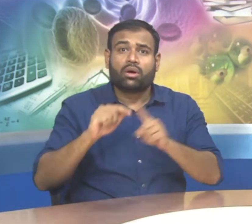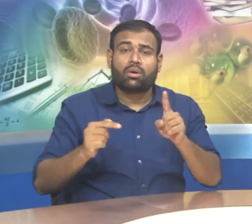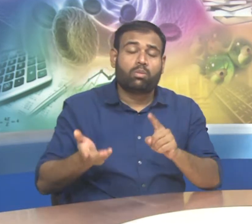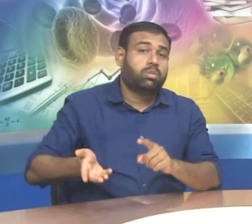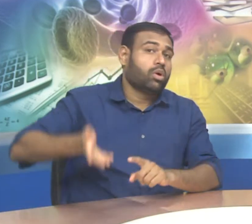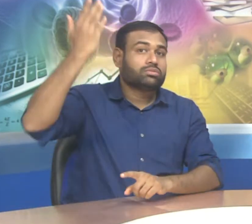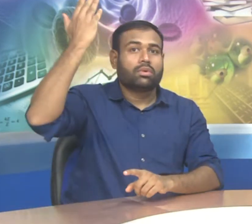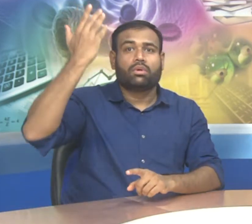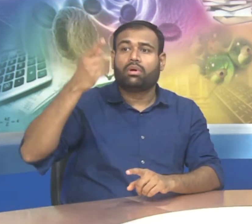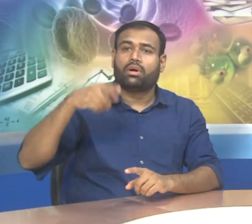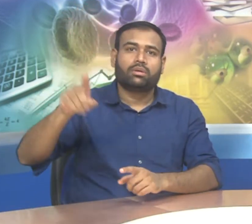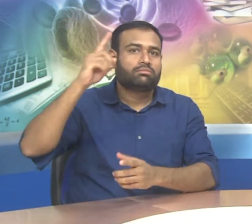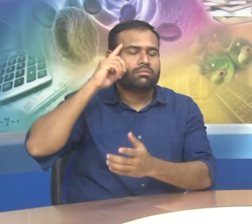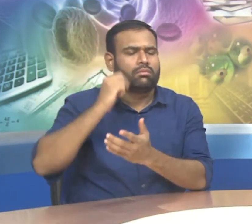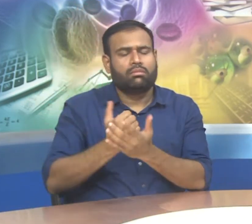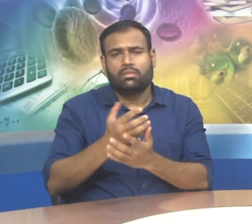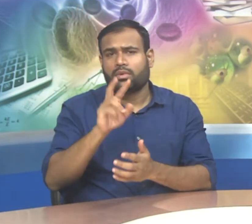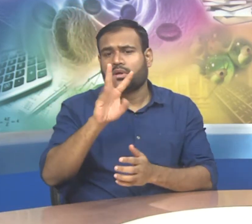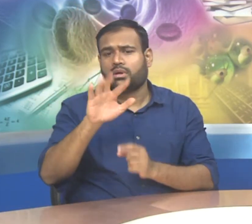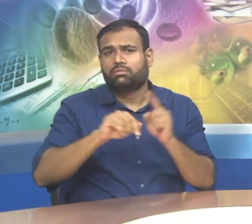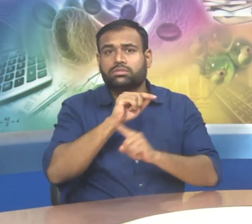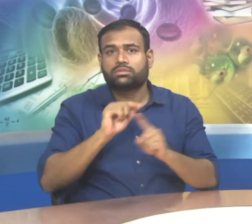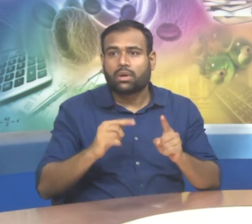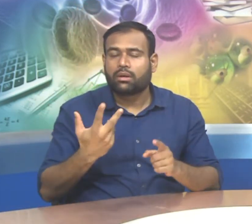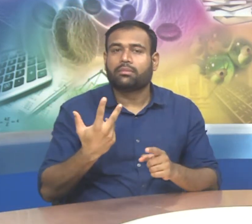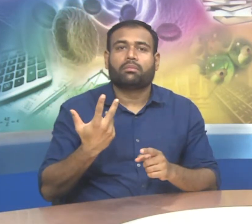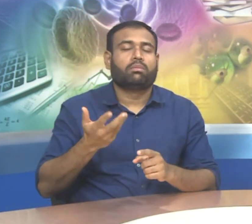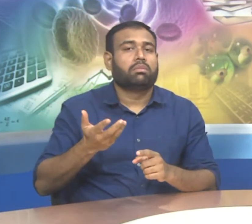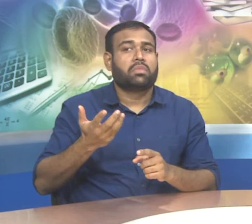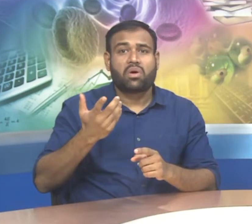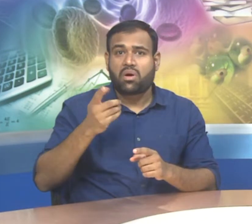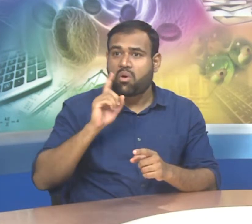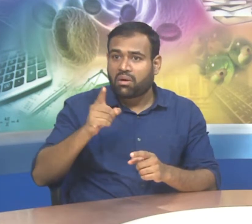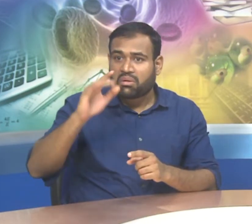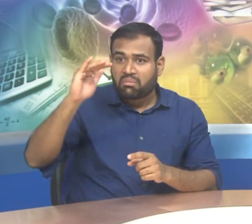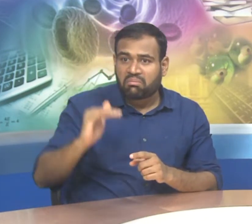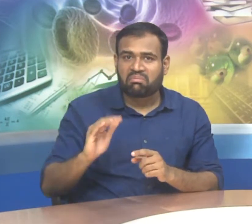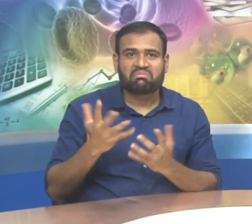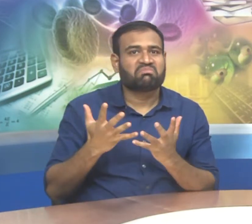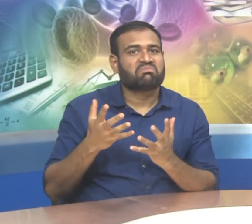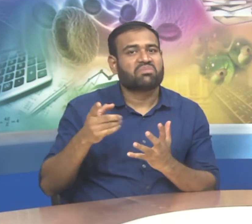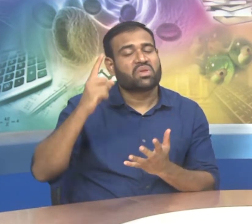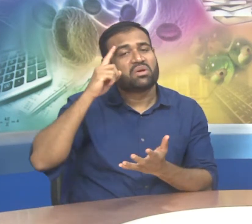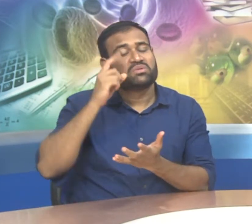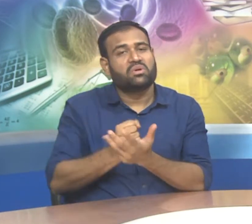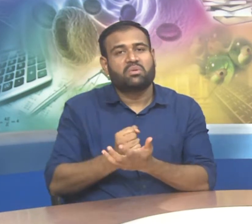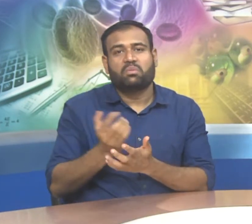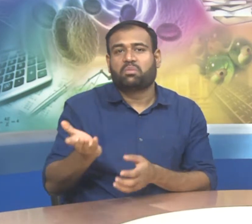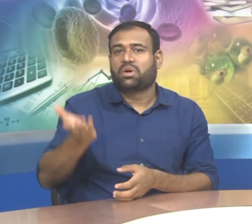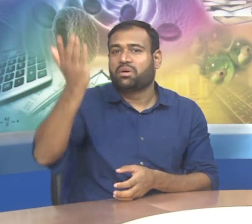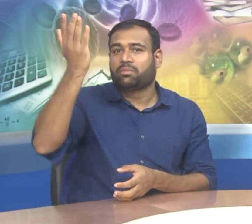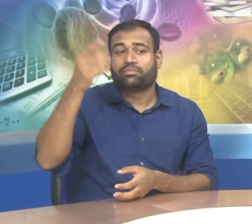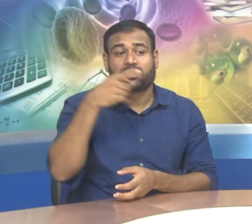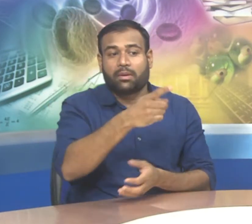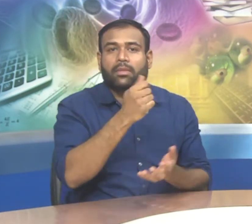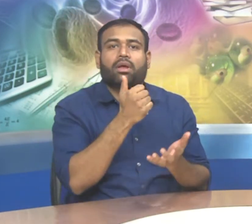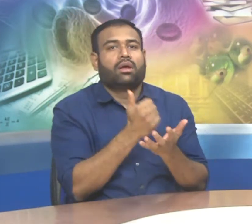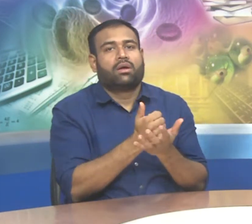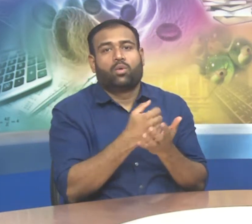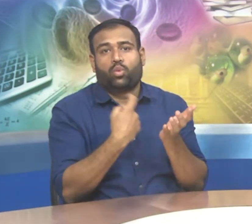So in this case, the risk is upon the person who is taking the loan, who is borrowing